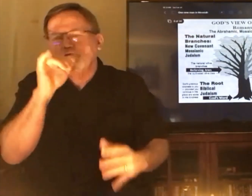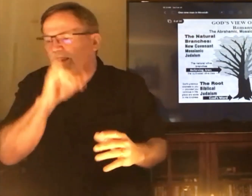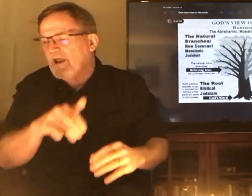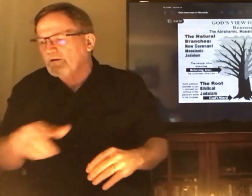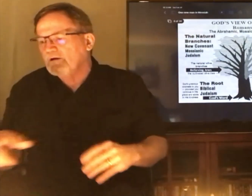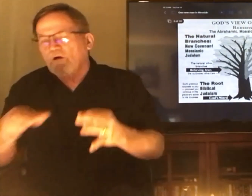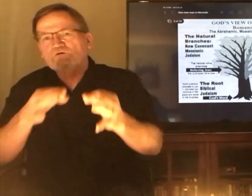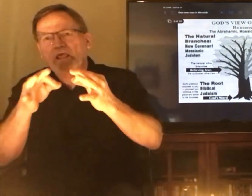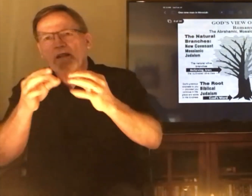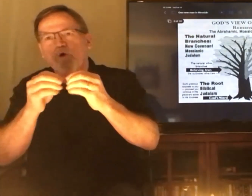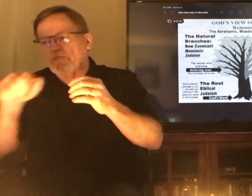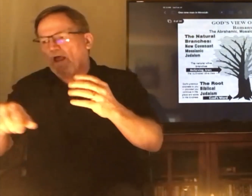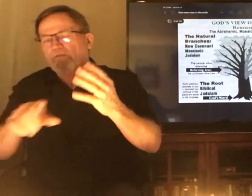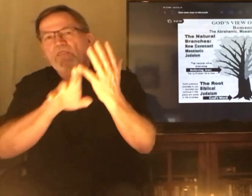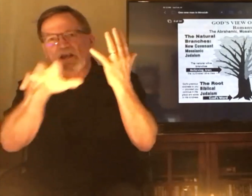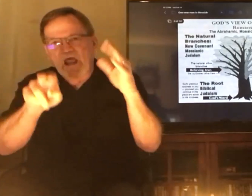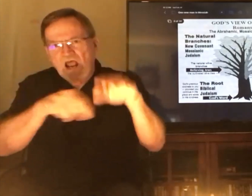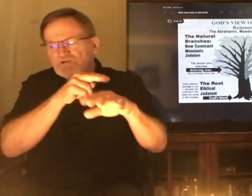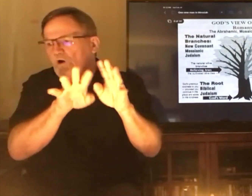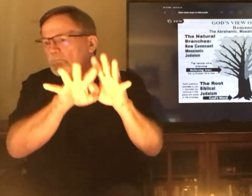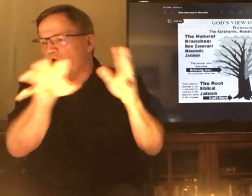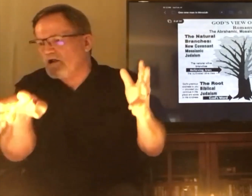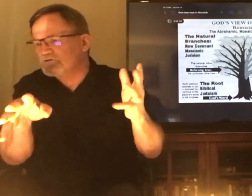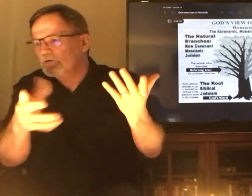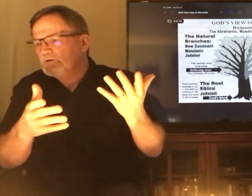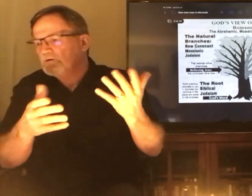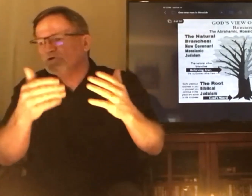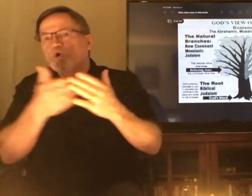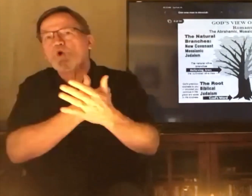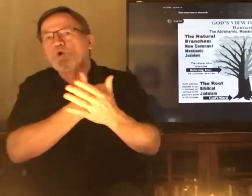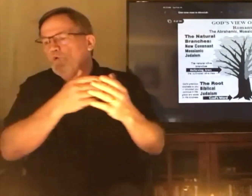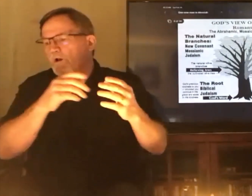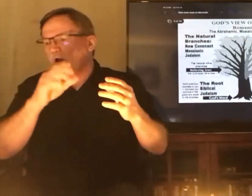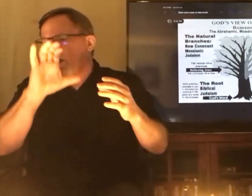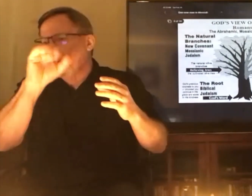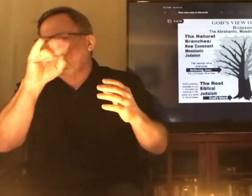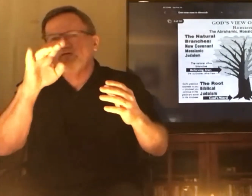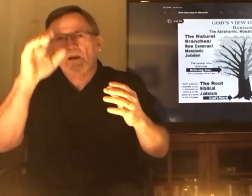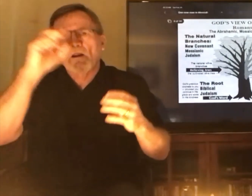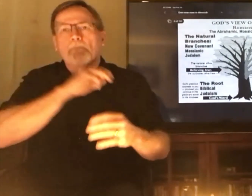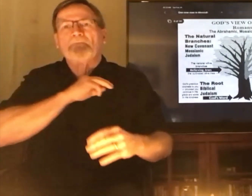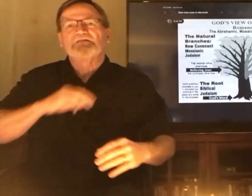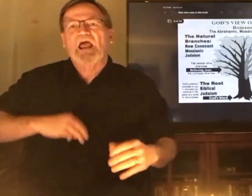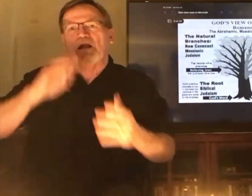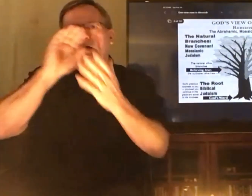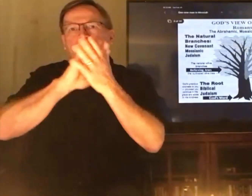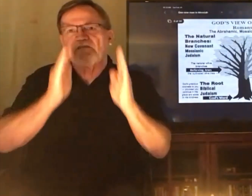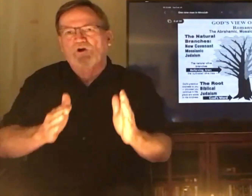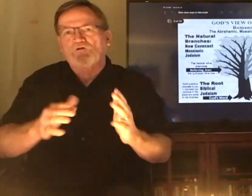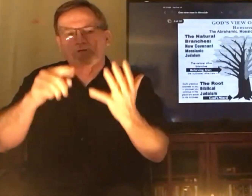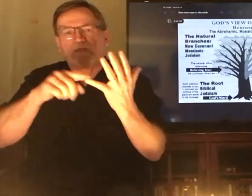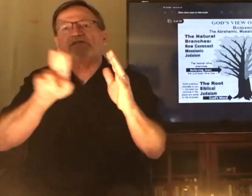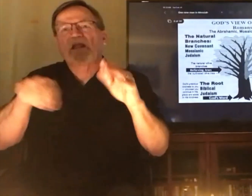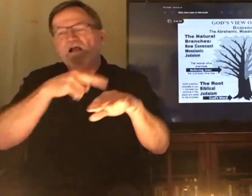Now say the noosing sap from the olive tree